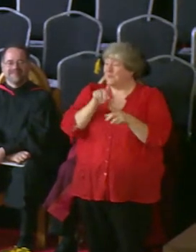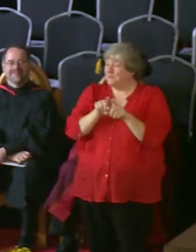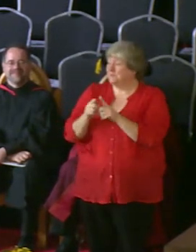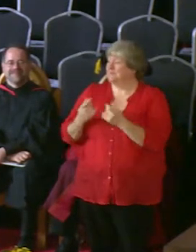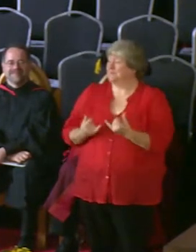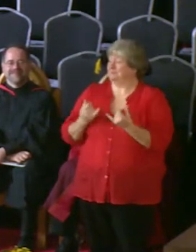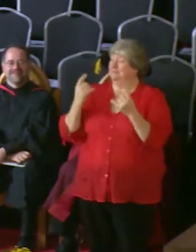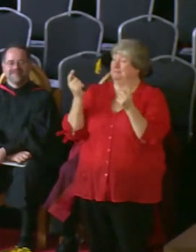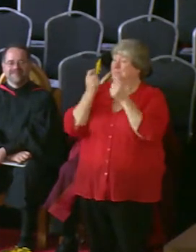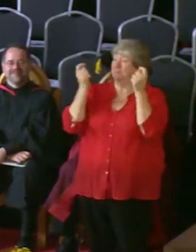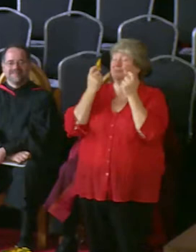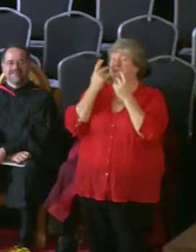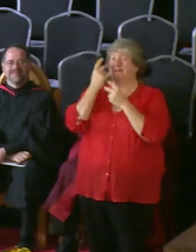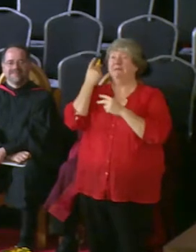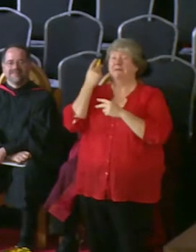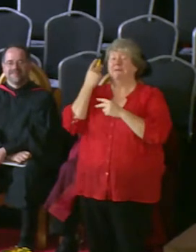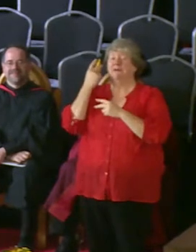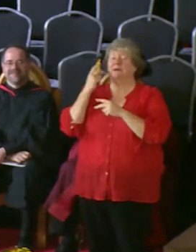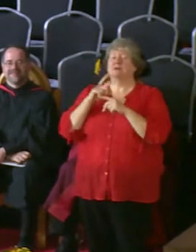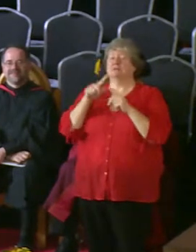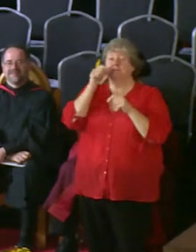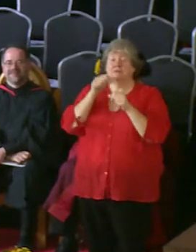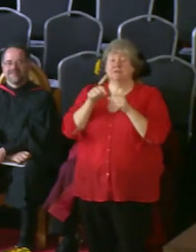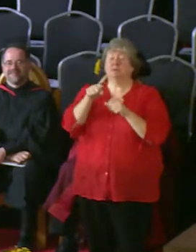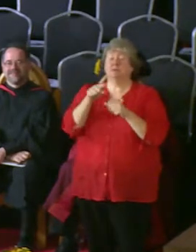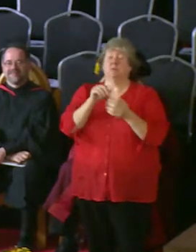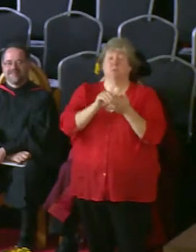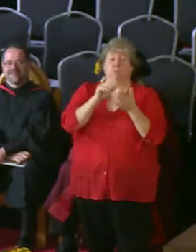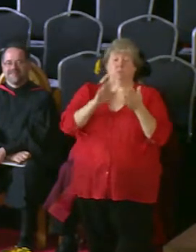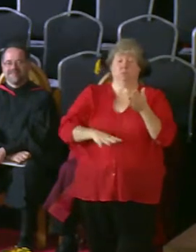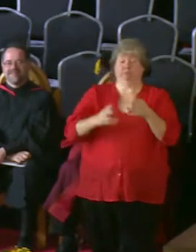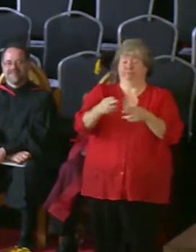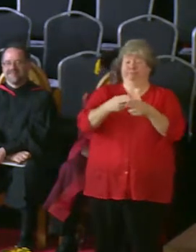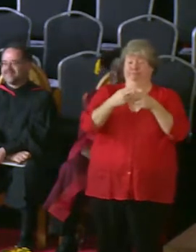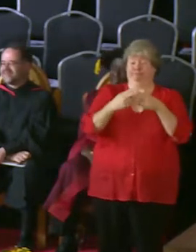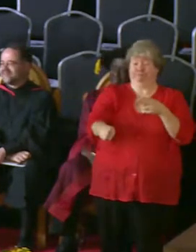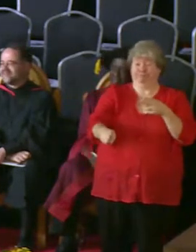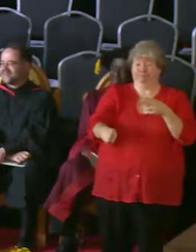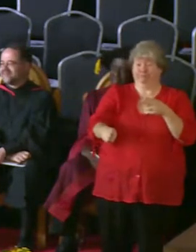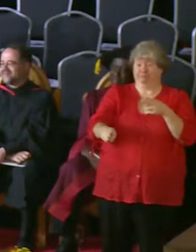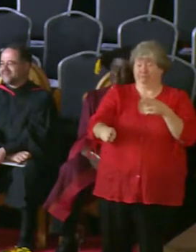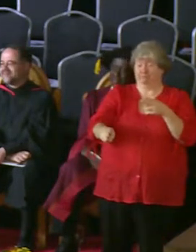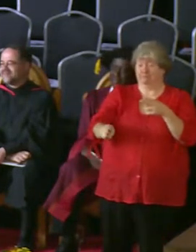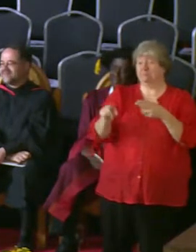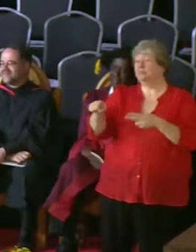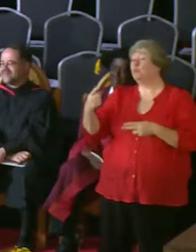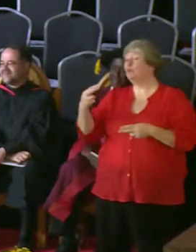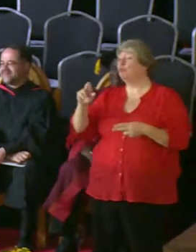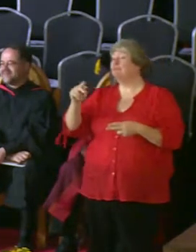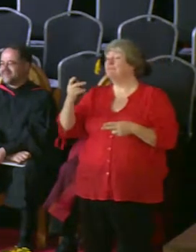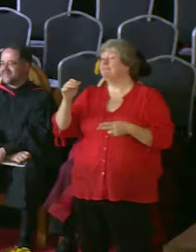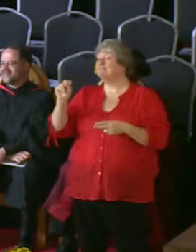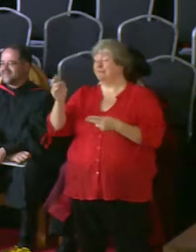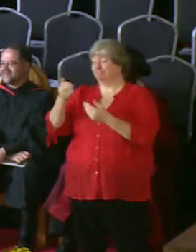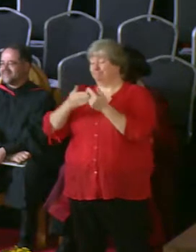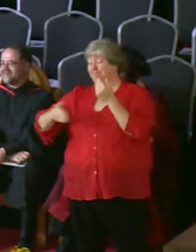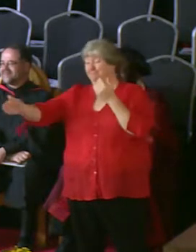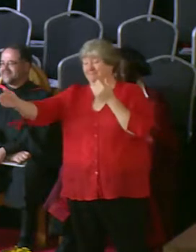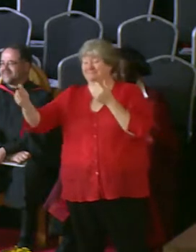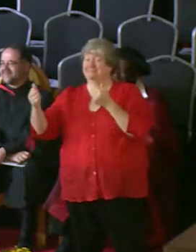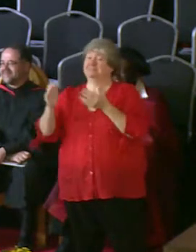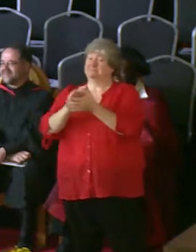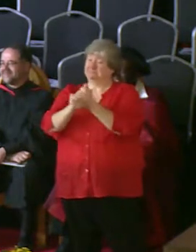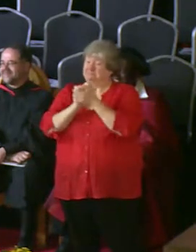and remember this as well. You are a student for a relatively short time, but you're a Griffin forever. Well